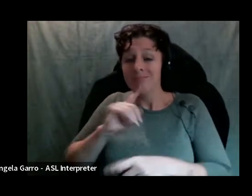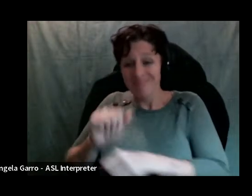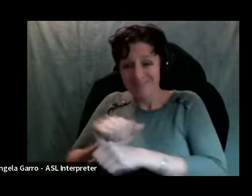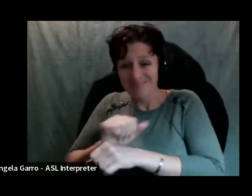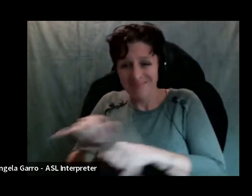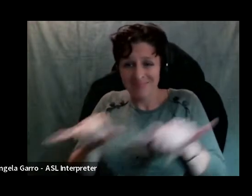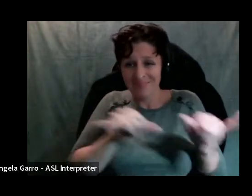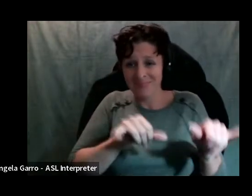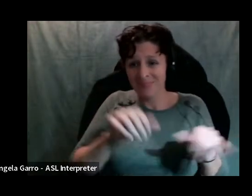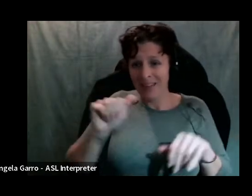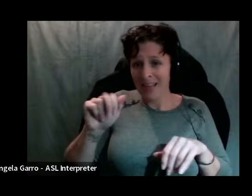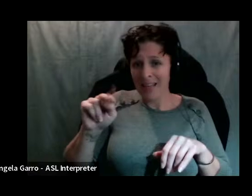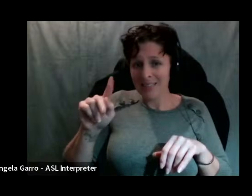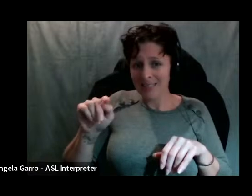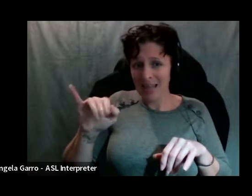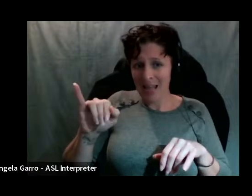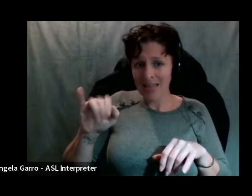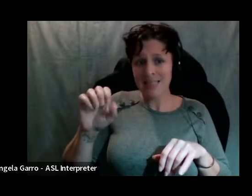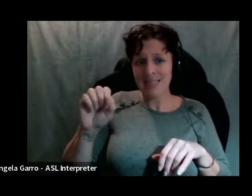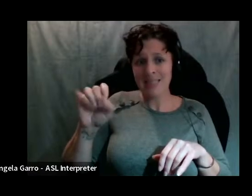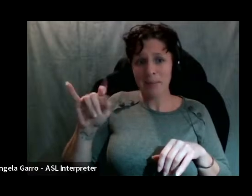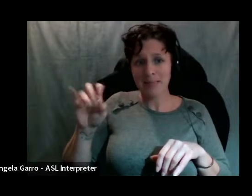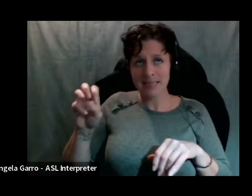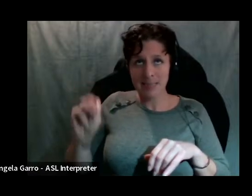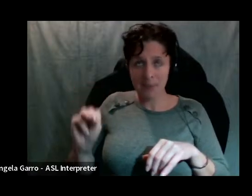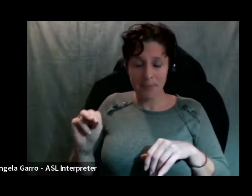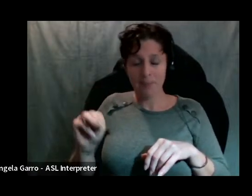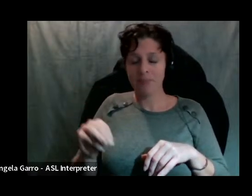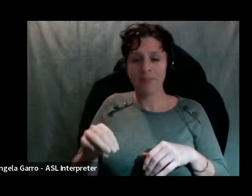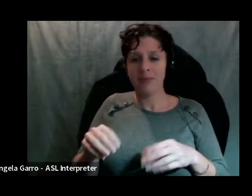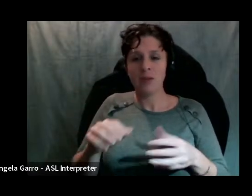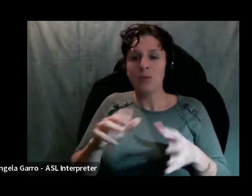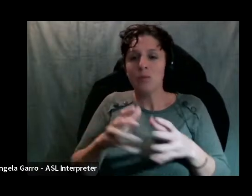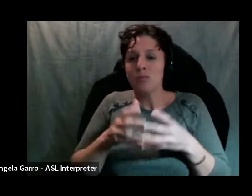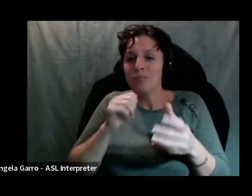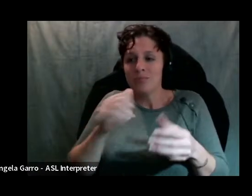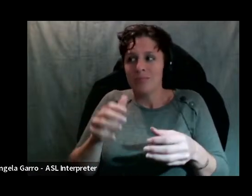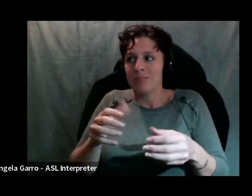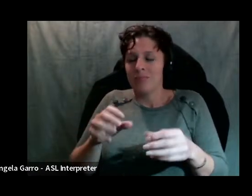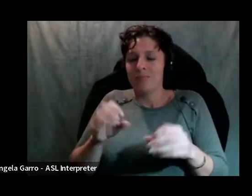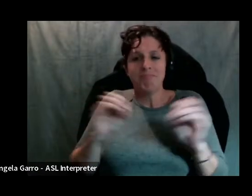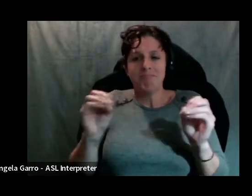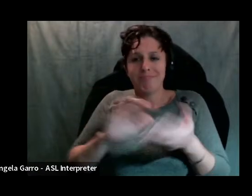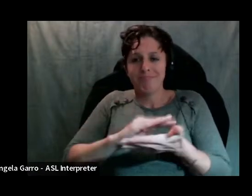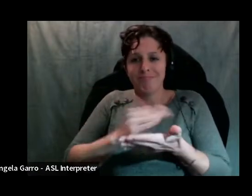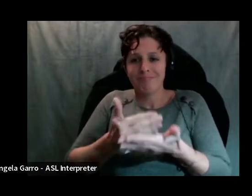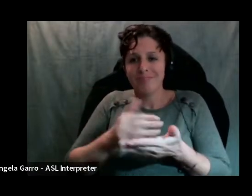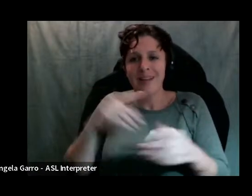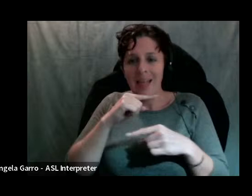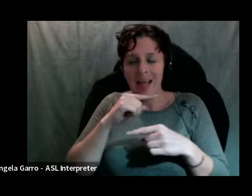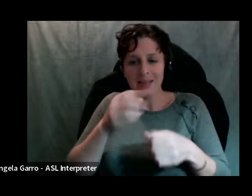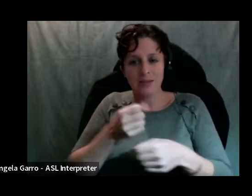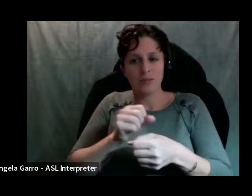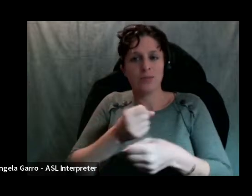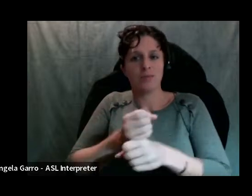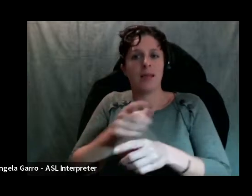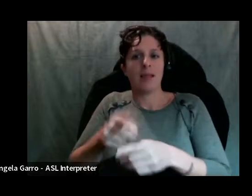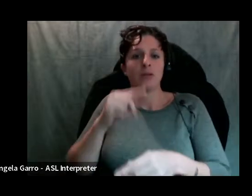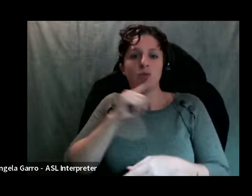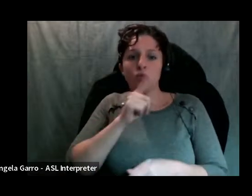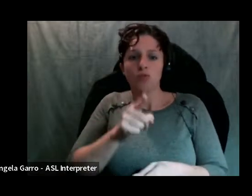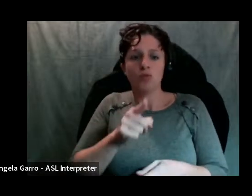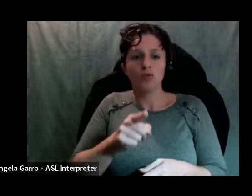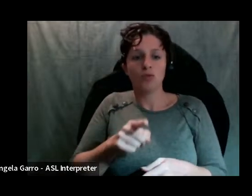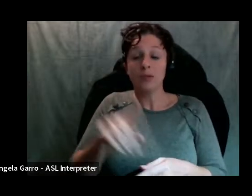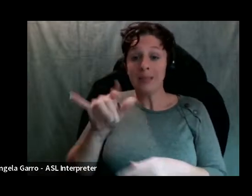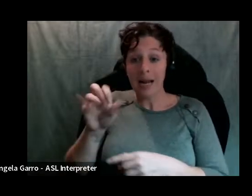anti-Semitism. No amount of hateful lies makes that less true. What is Zionism? Zionism, put simply, is a